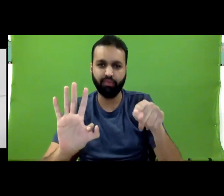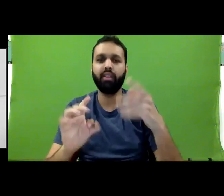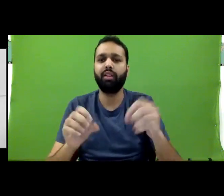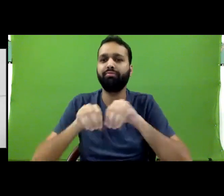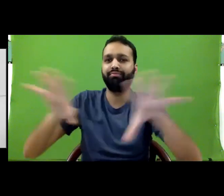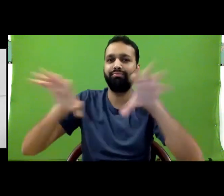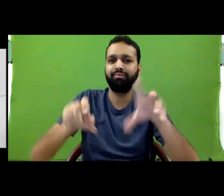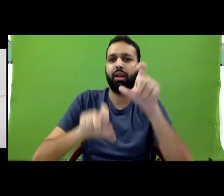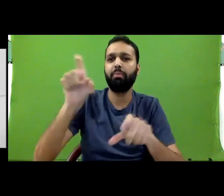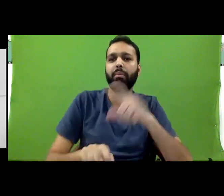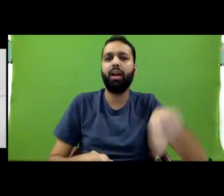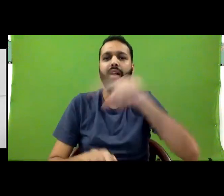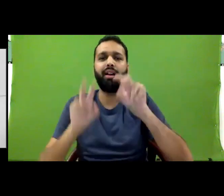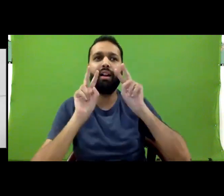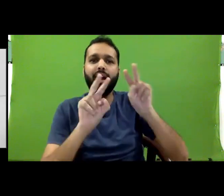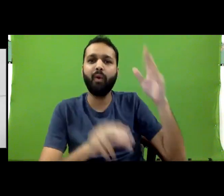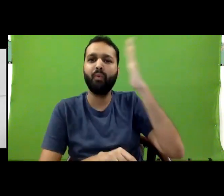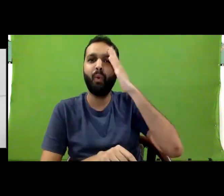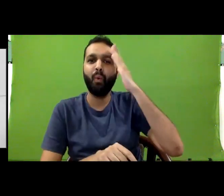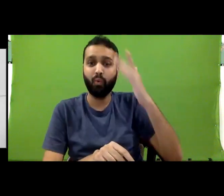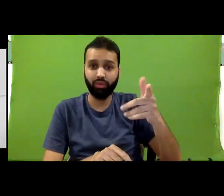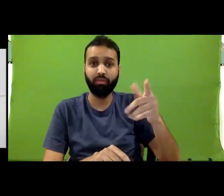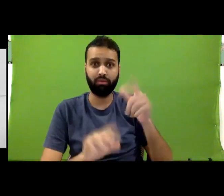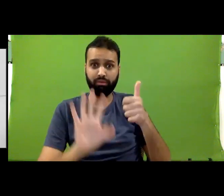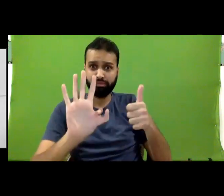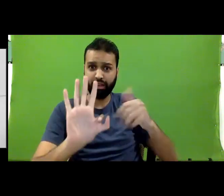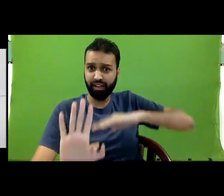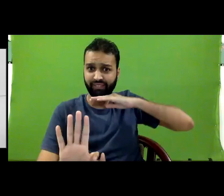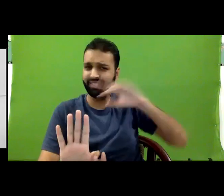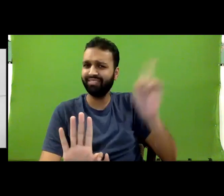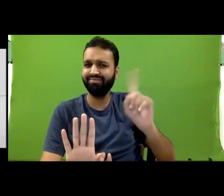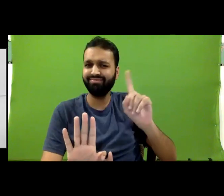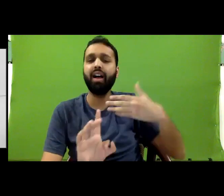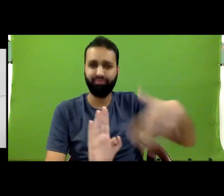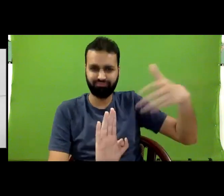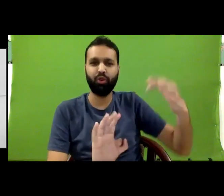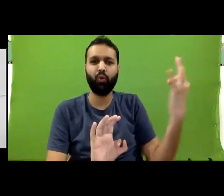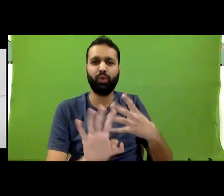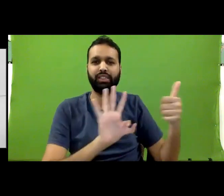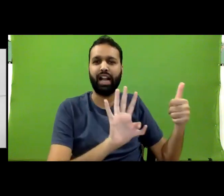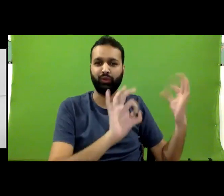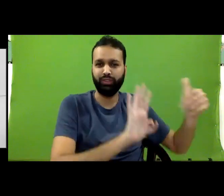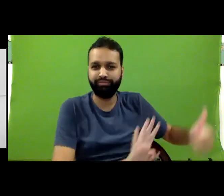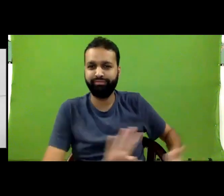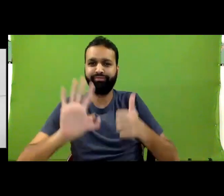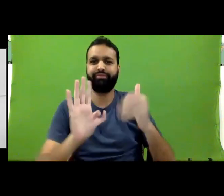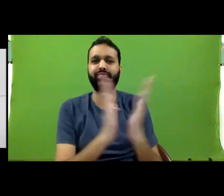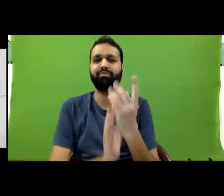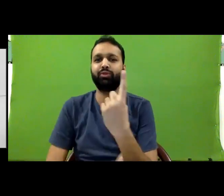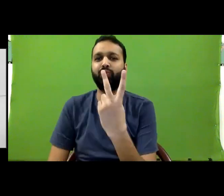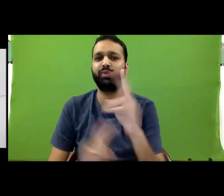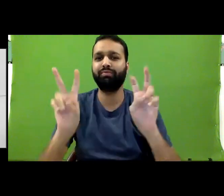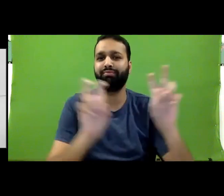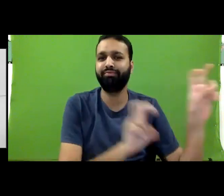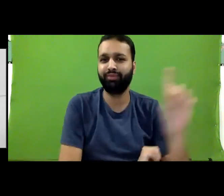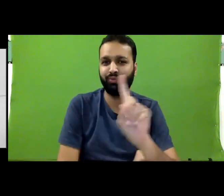selected 6 topics that we use information sharing on, and people can learn from these 6 topics. Definitely 6 is not enough, and he will keep